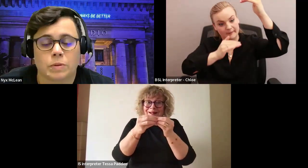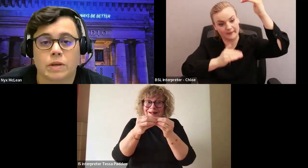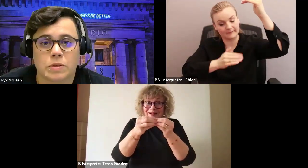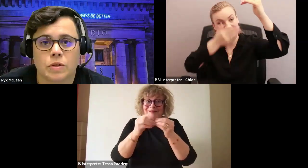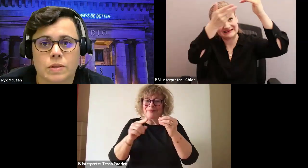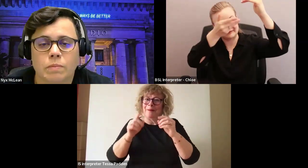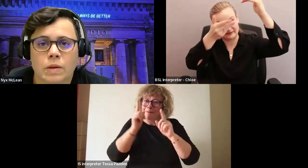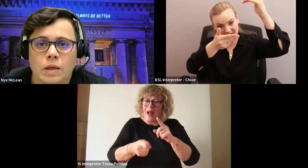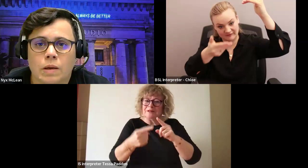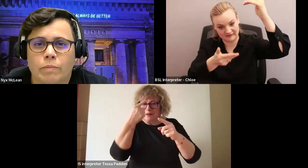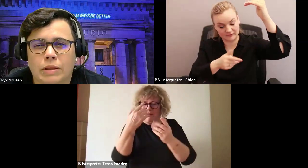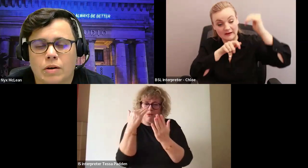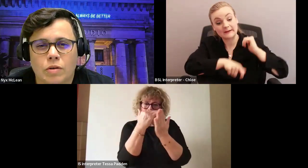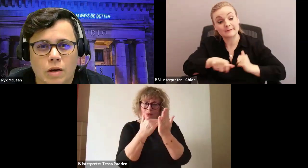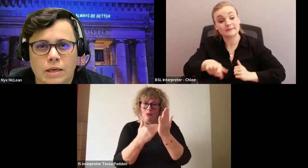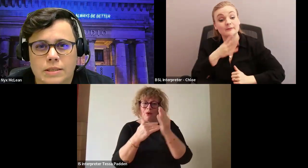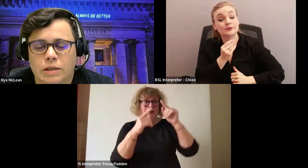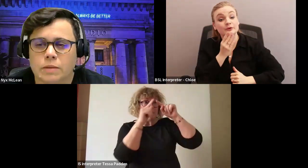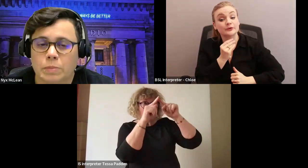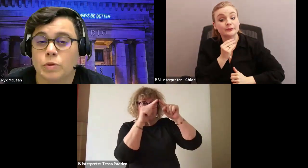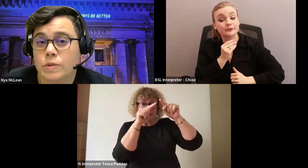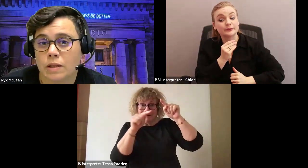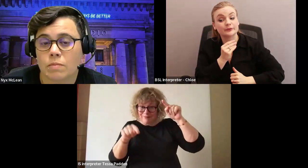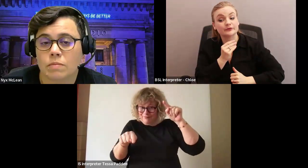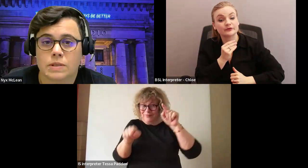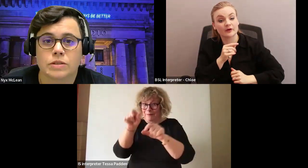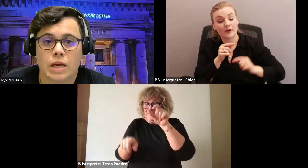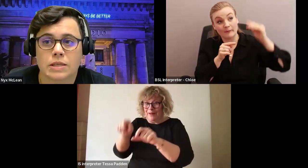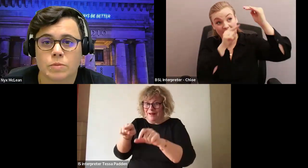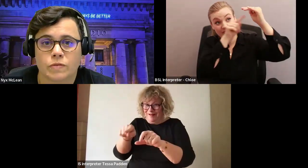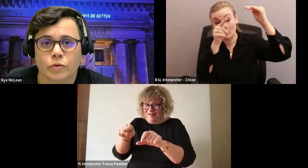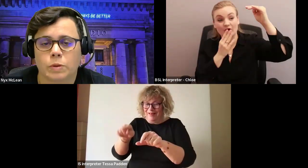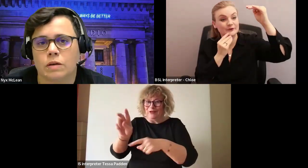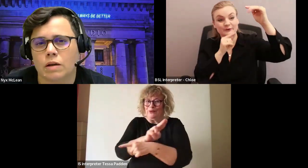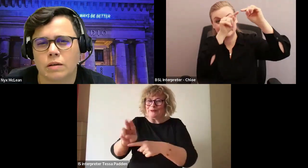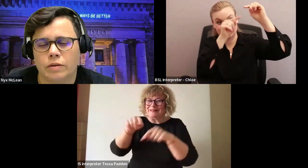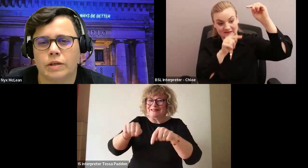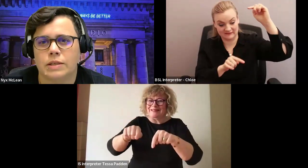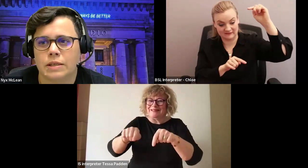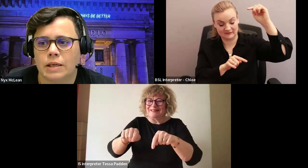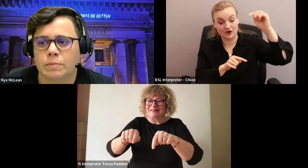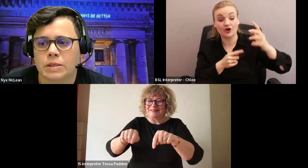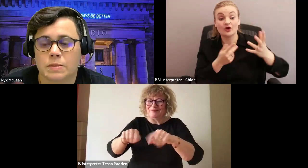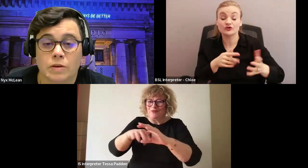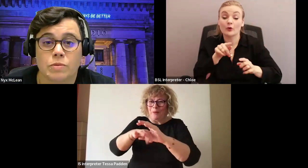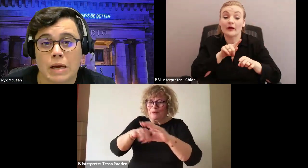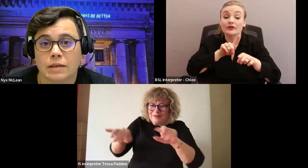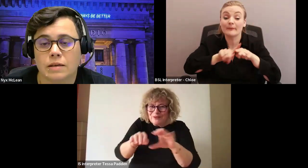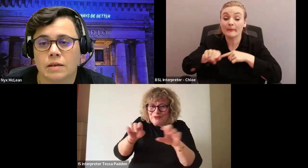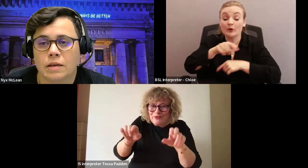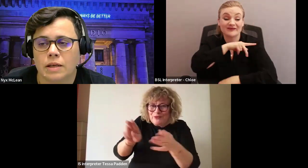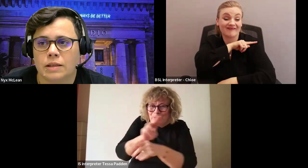so people come to use them, but they're not necessarily the people using them, such as the most vulnerable, are not included in a